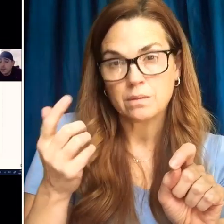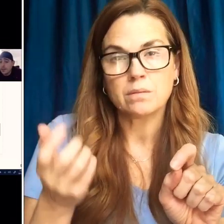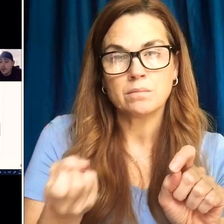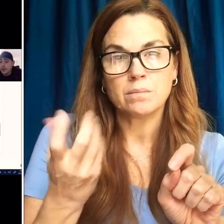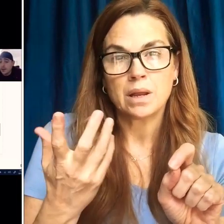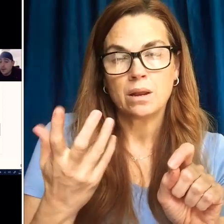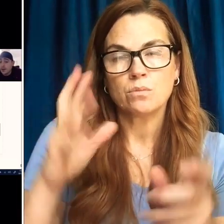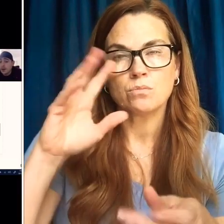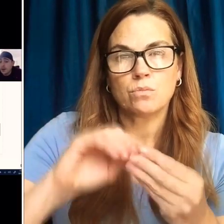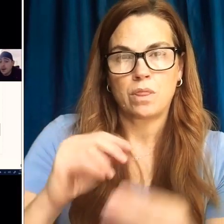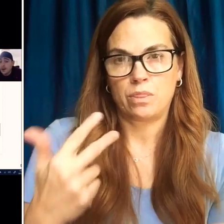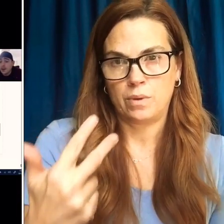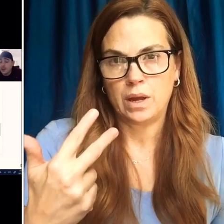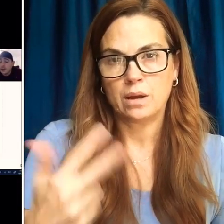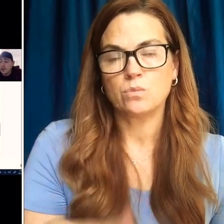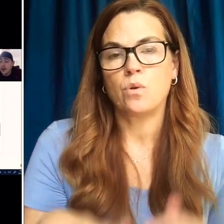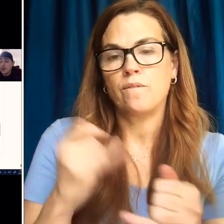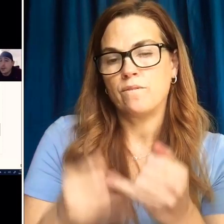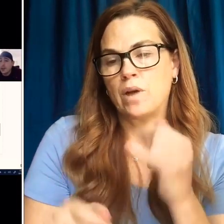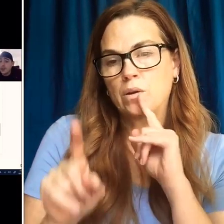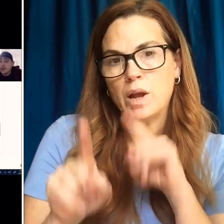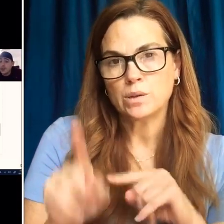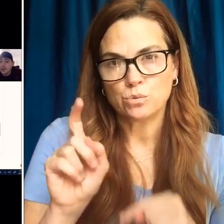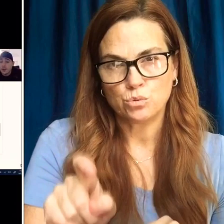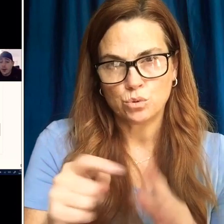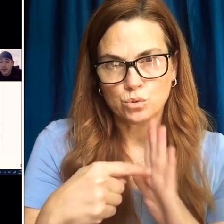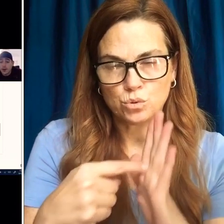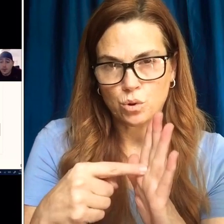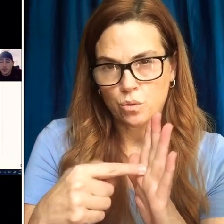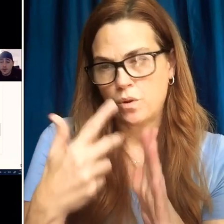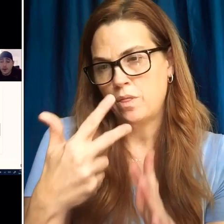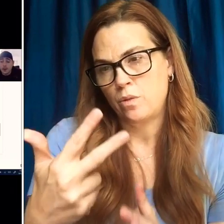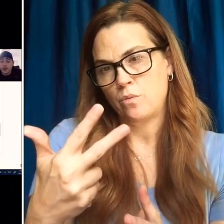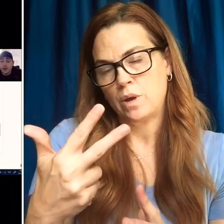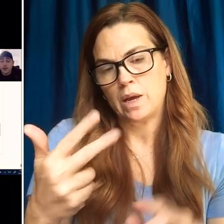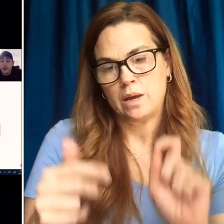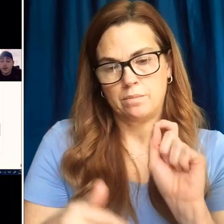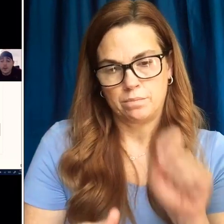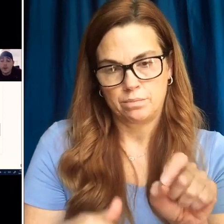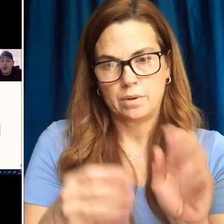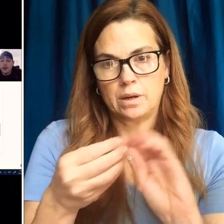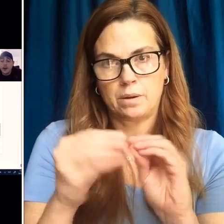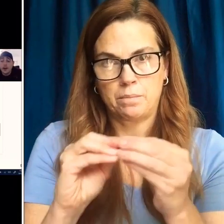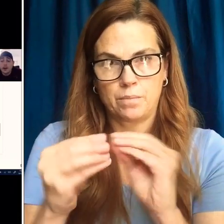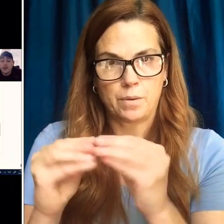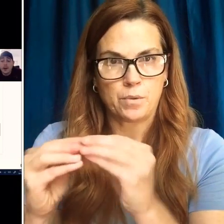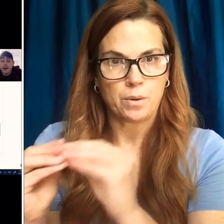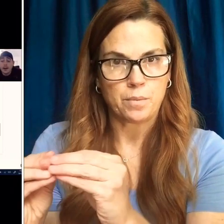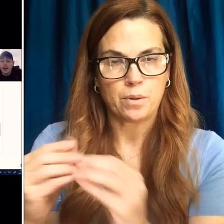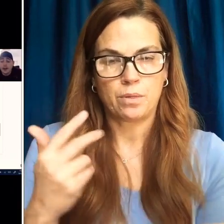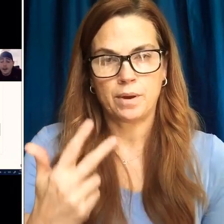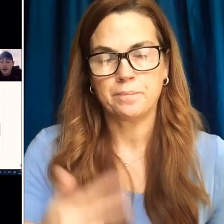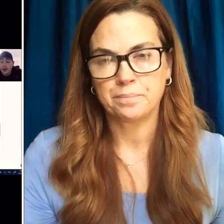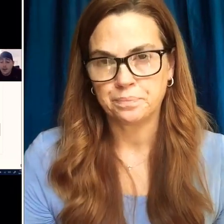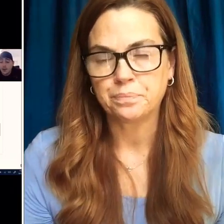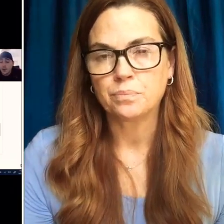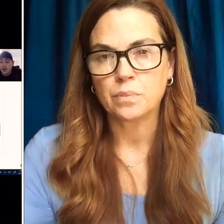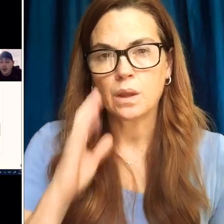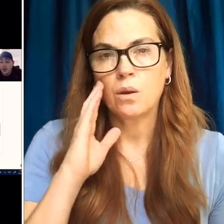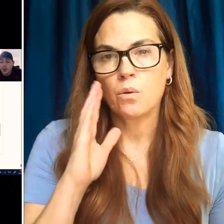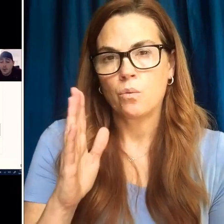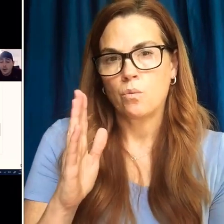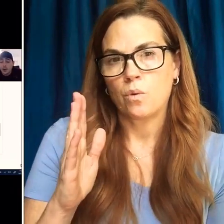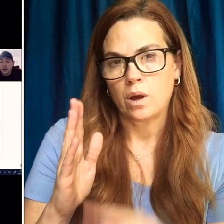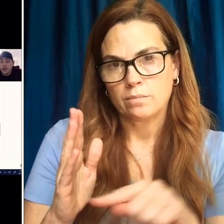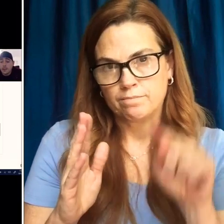decimal. So my final answer should have 3 digits to the right of the decimal. So I click on the decimal and I drag it. And so I'm going to